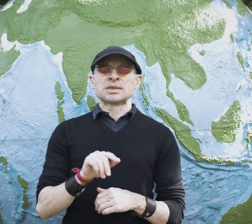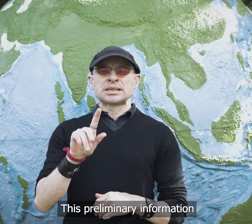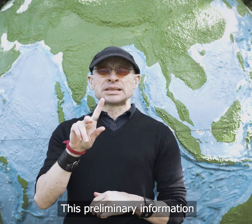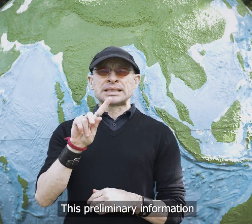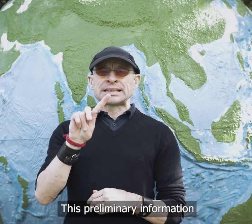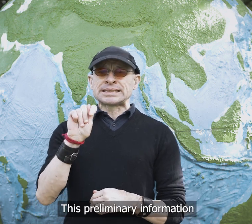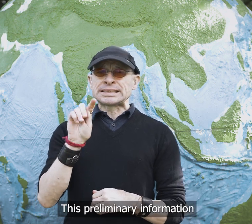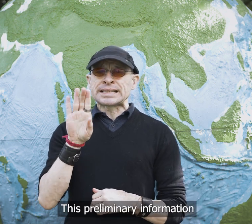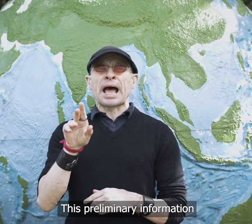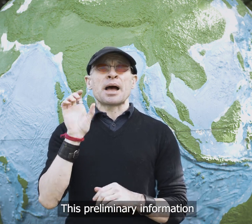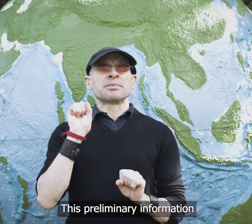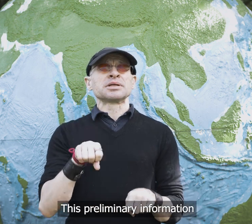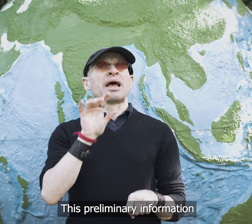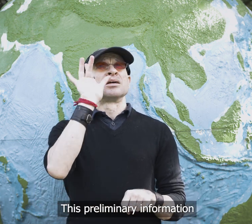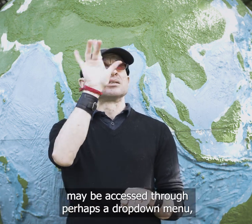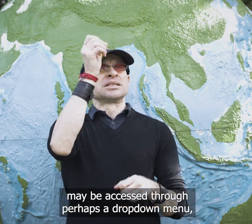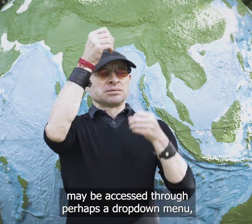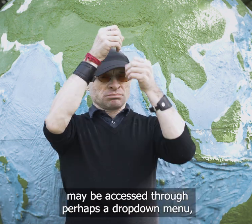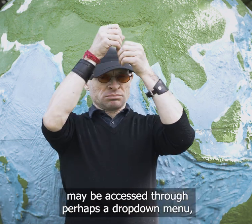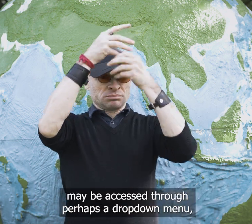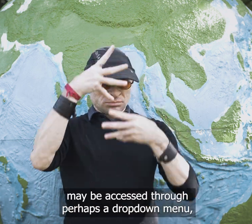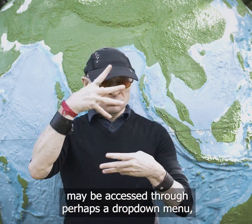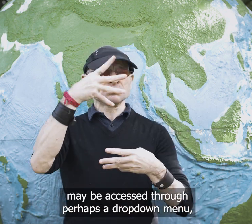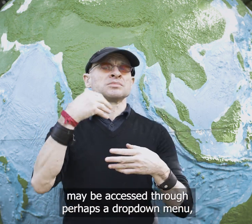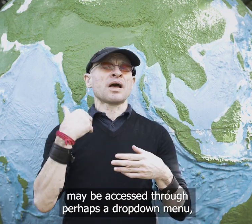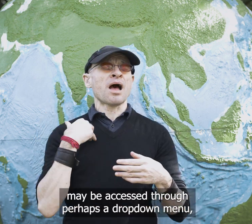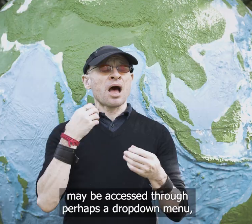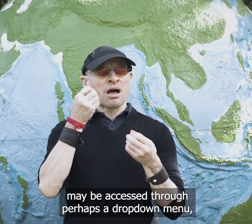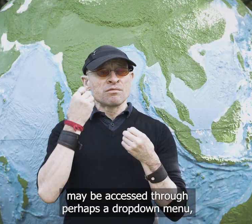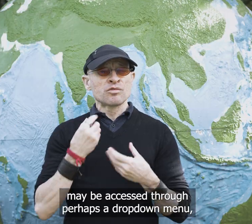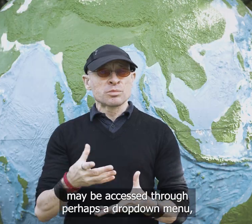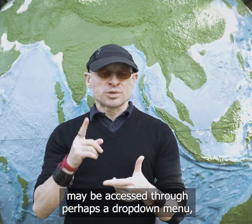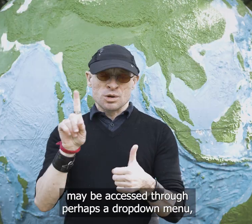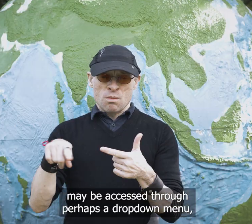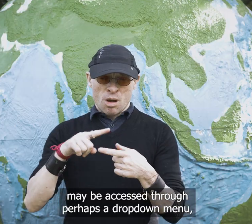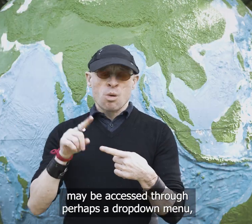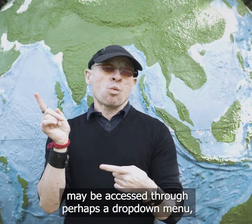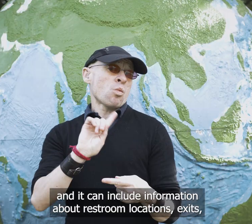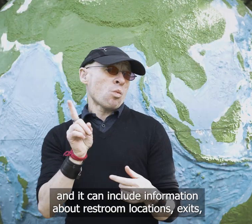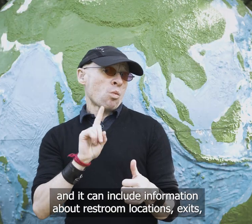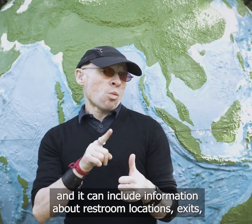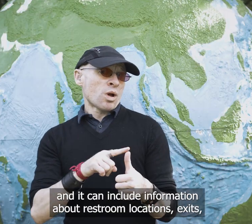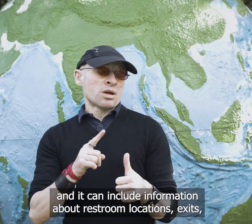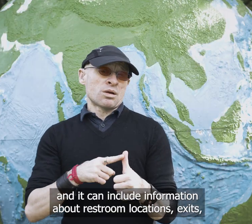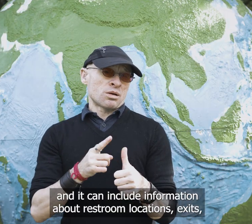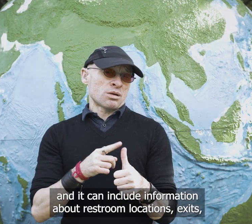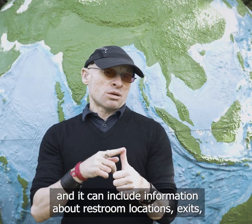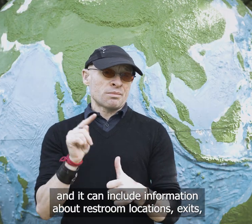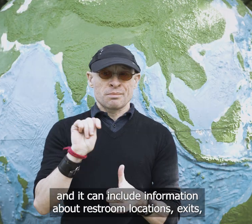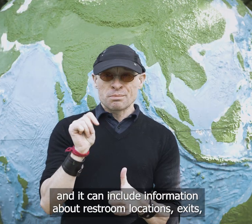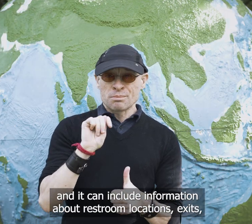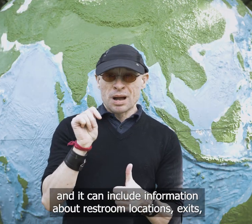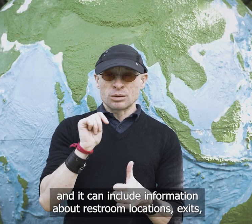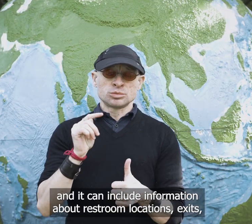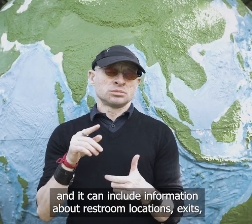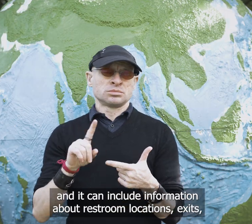This preliminary information may be accessed through perhaps a drop-down menu, and it can include information about